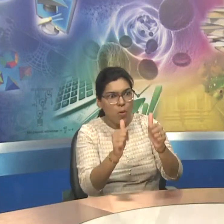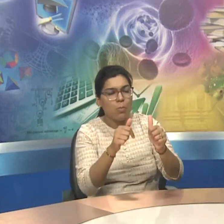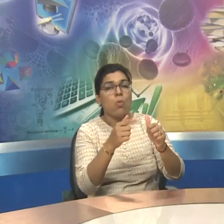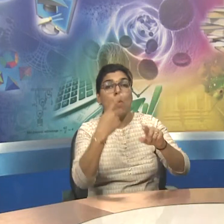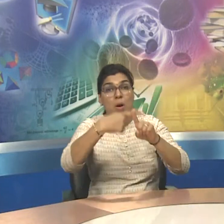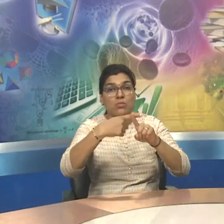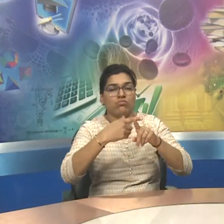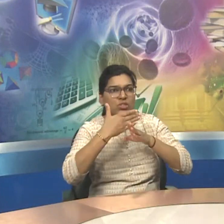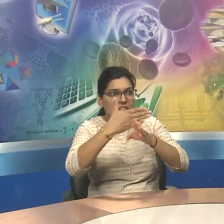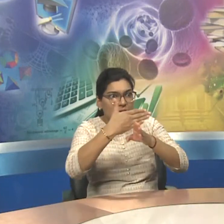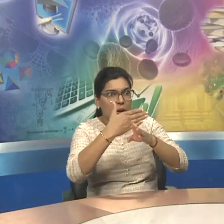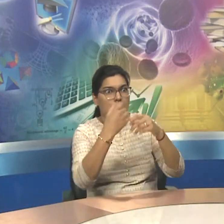dash defined